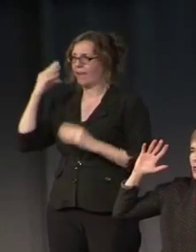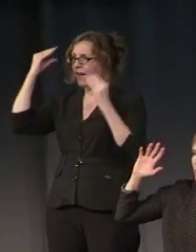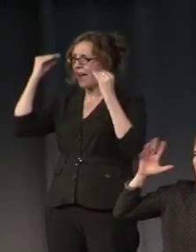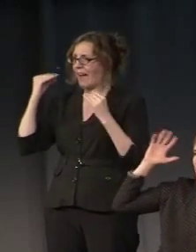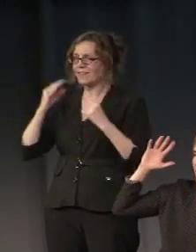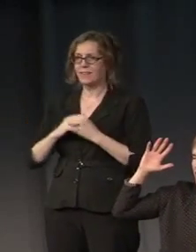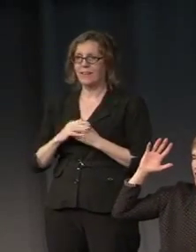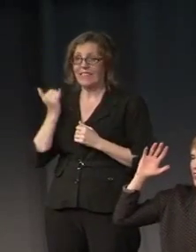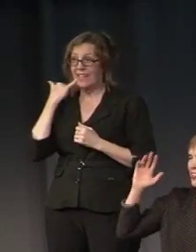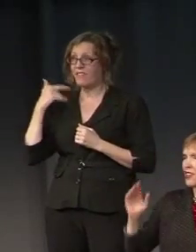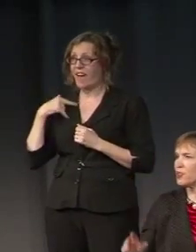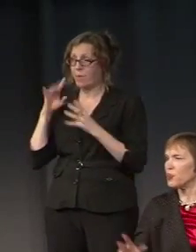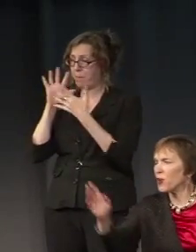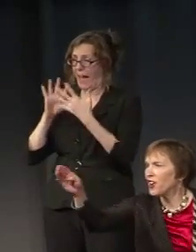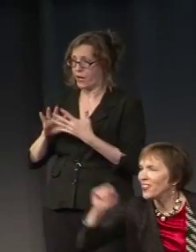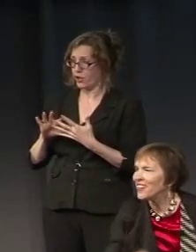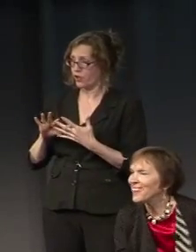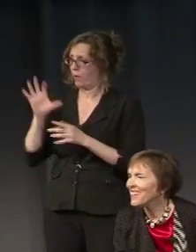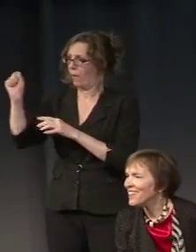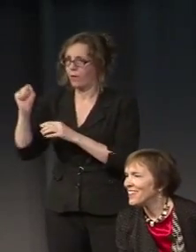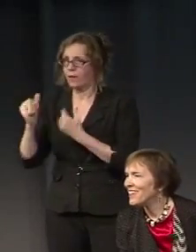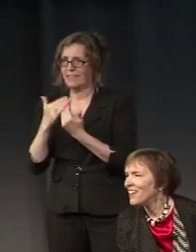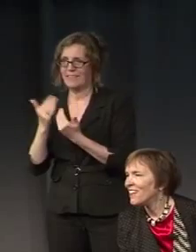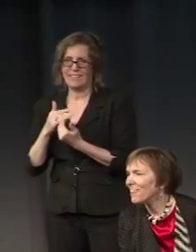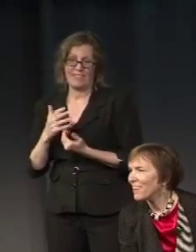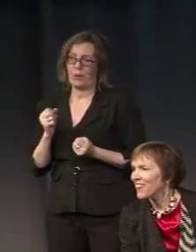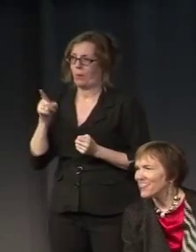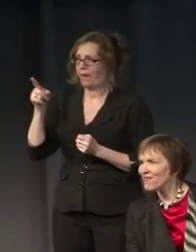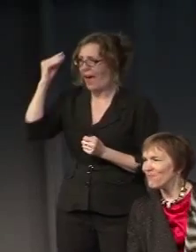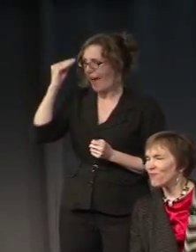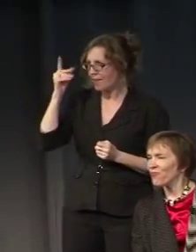colorful and/or patterned accoutrement. Yes, yes.